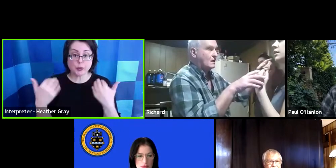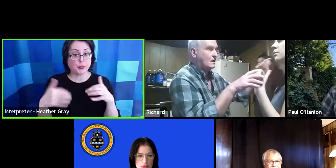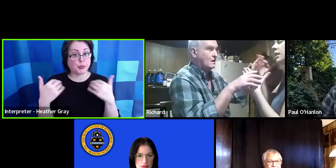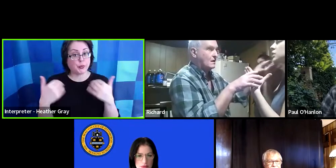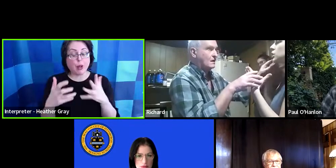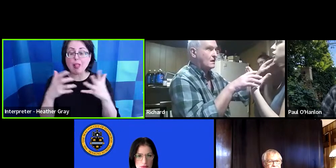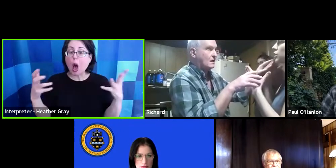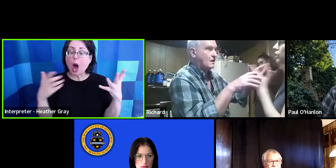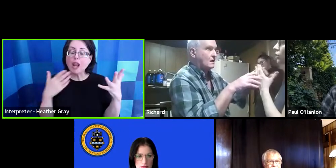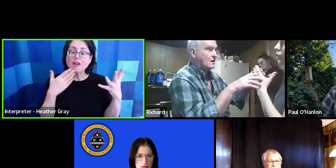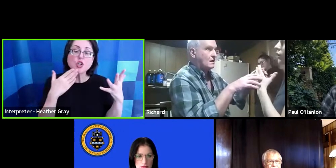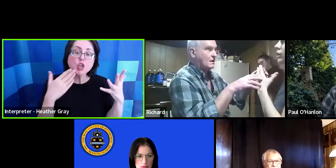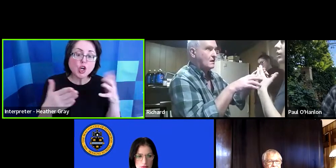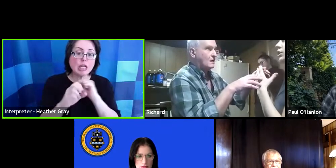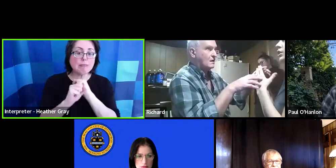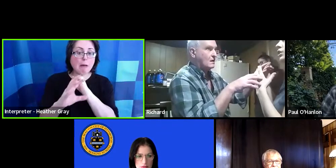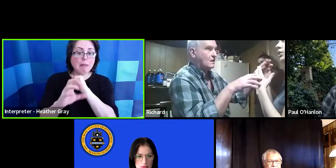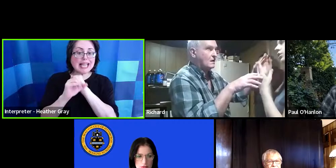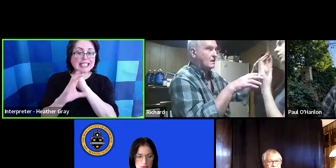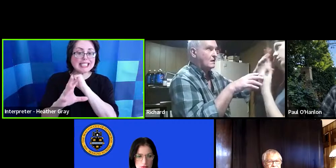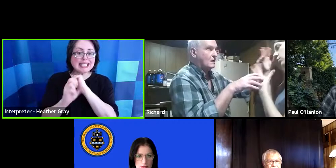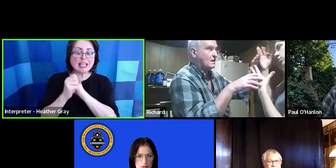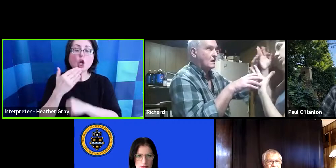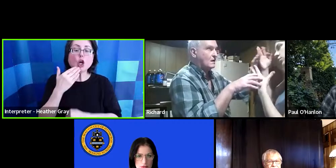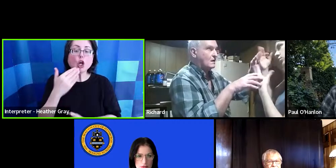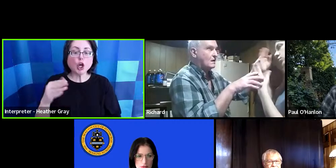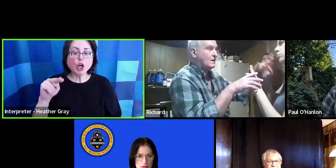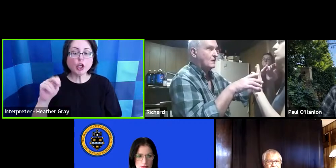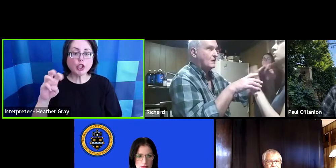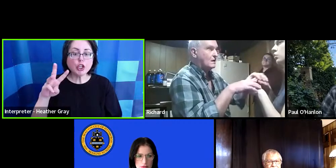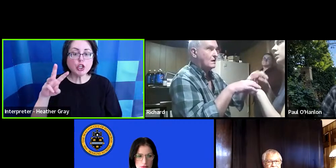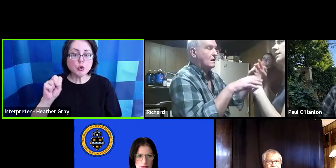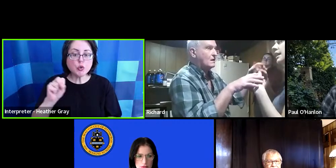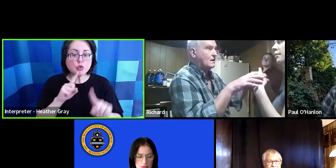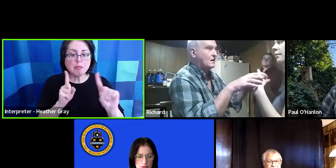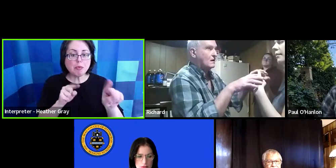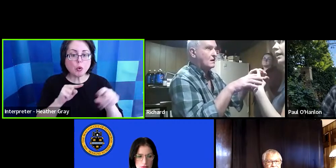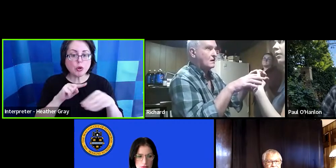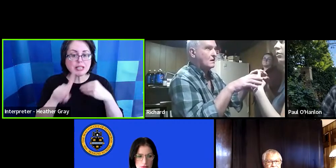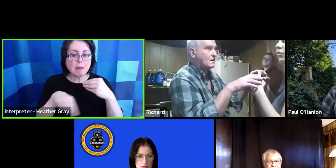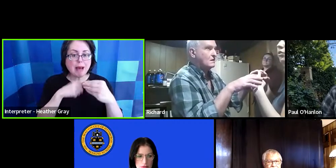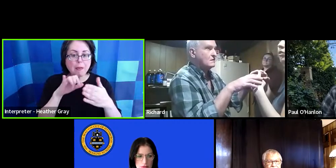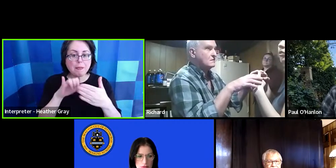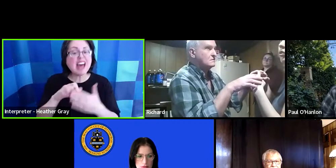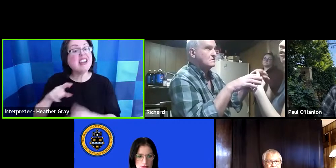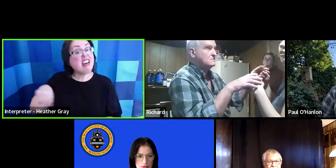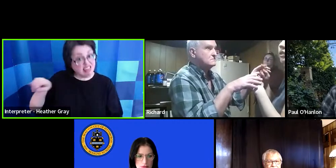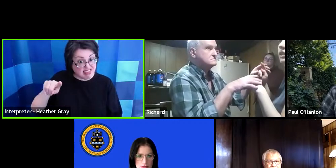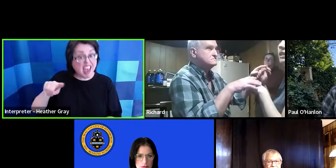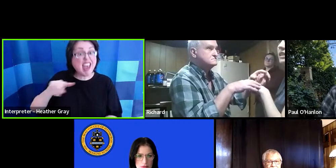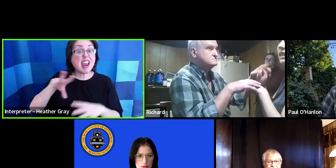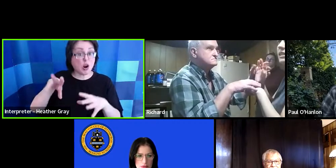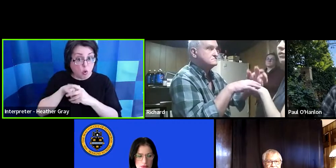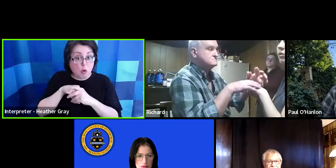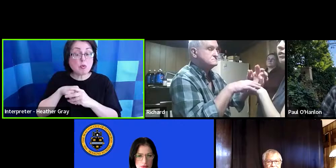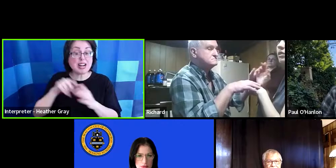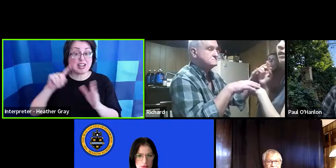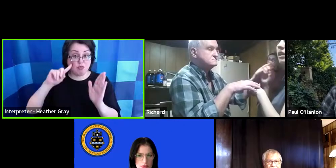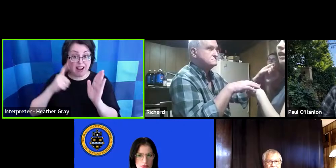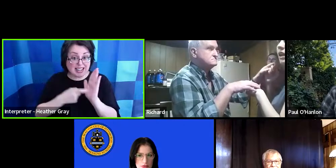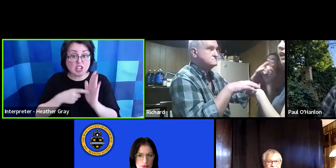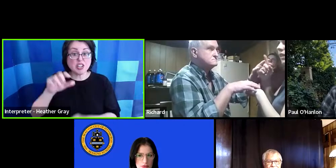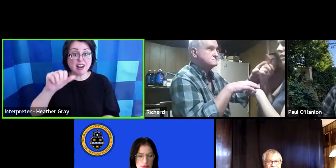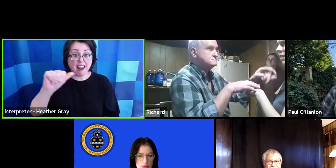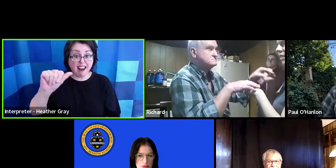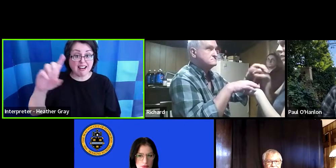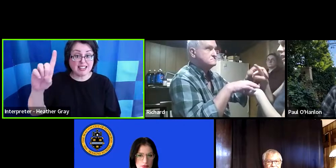publicity, a lot of good news reports about that, and they incorporated the recognition and acknowledgement of the